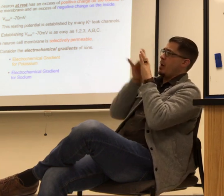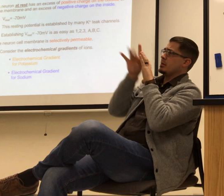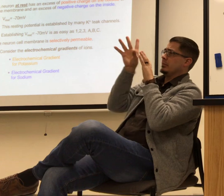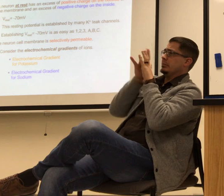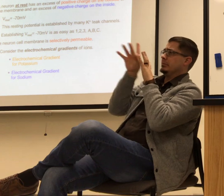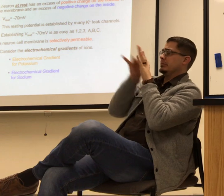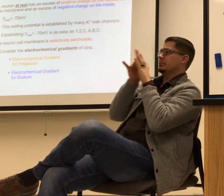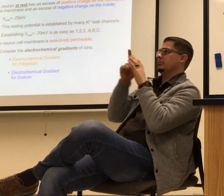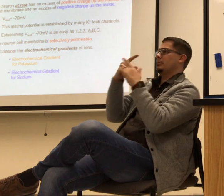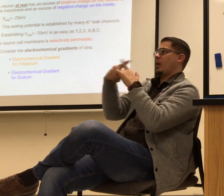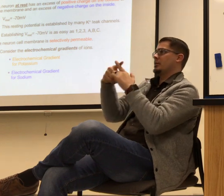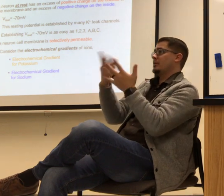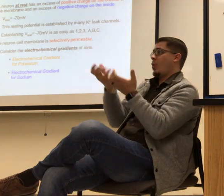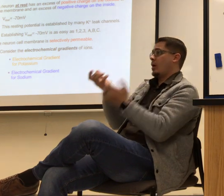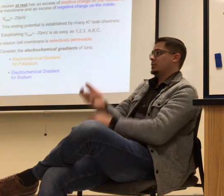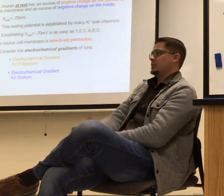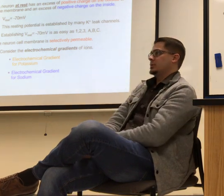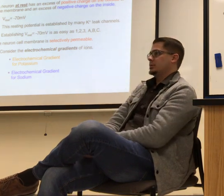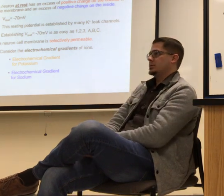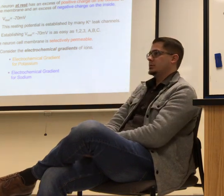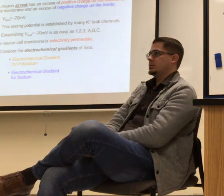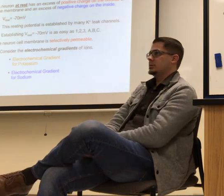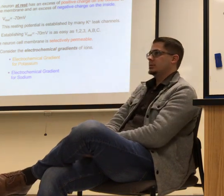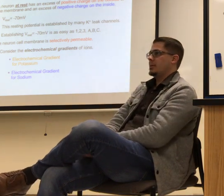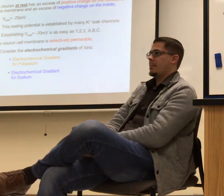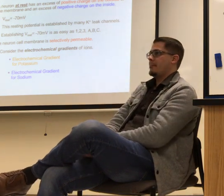positive back in.